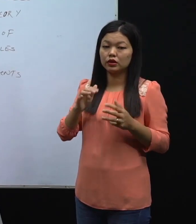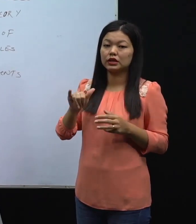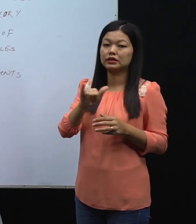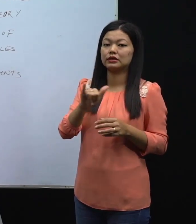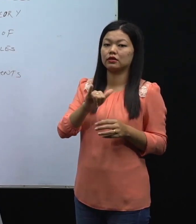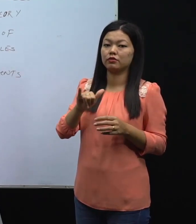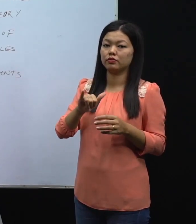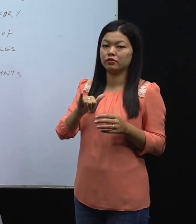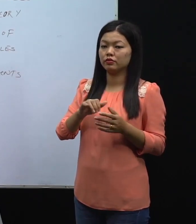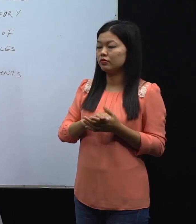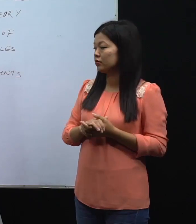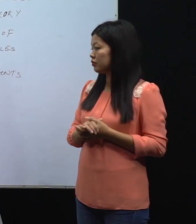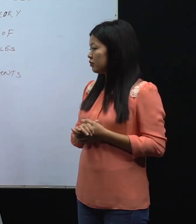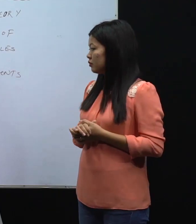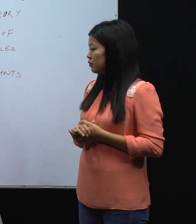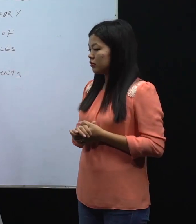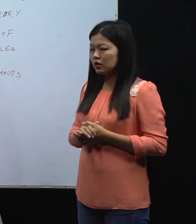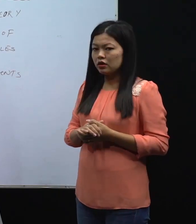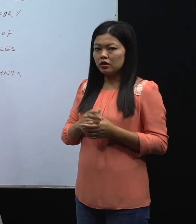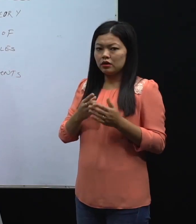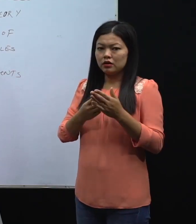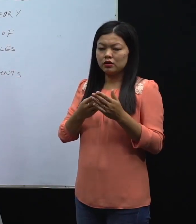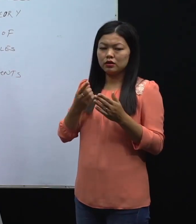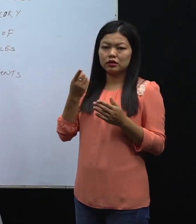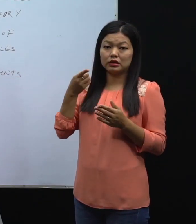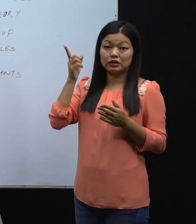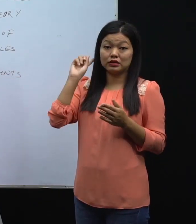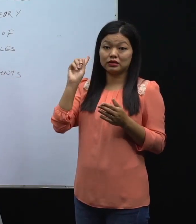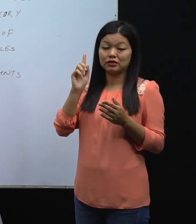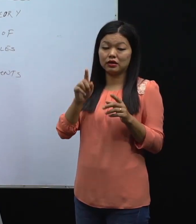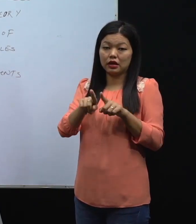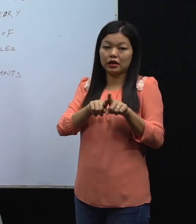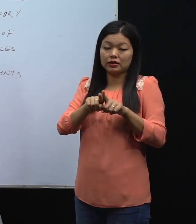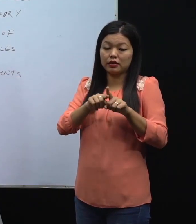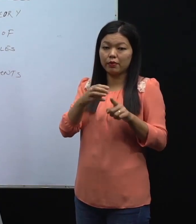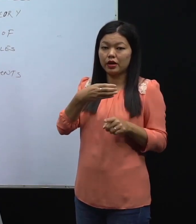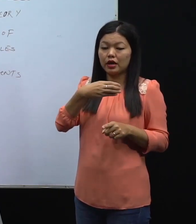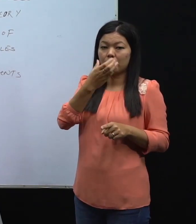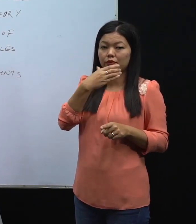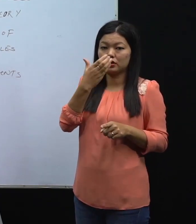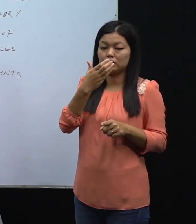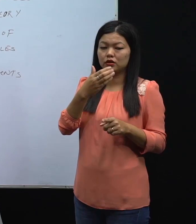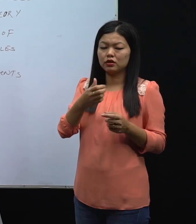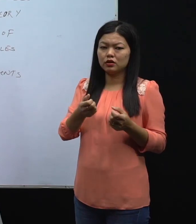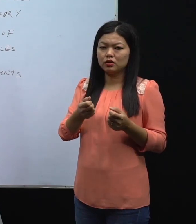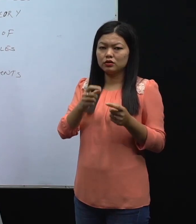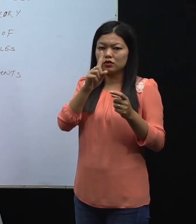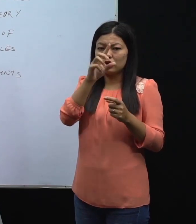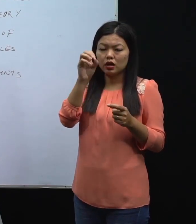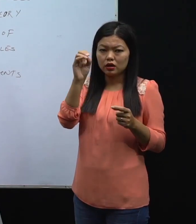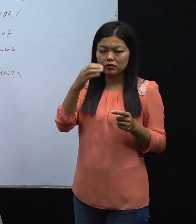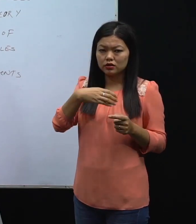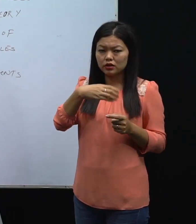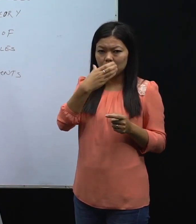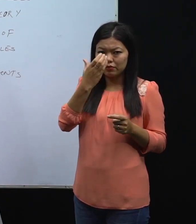example. Yesterday I've given example about apple, right? Even apple, though it's the same, if we have 100 apple, though it's the same apple, we have different shape